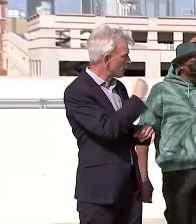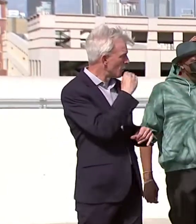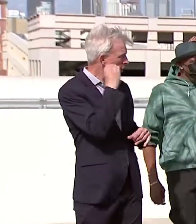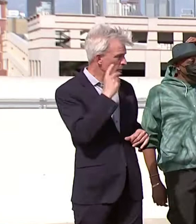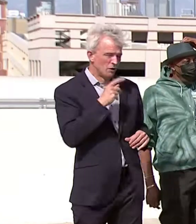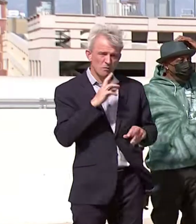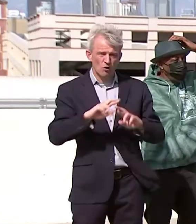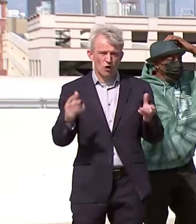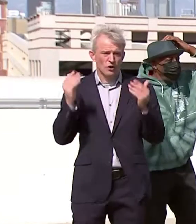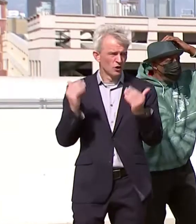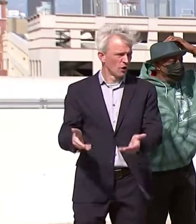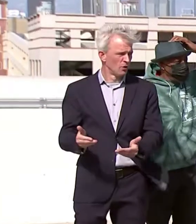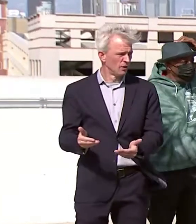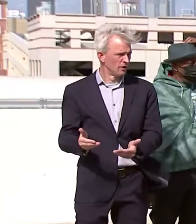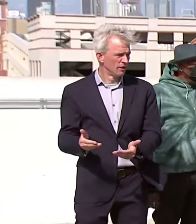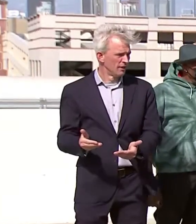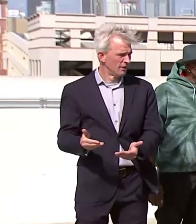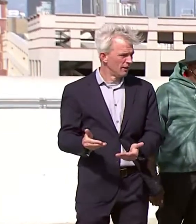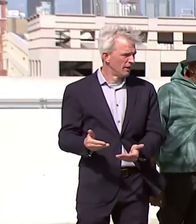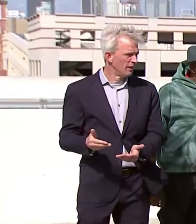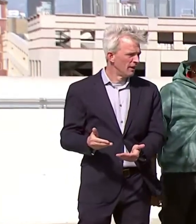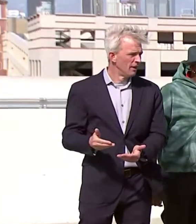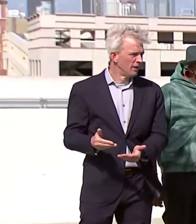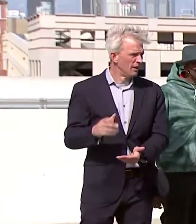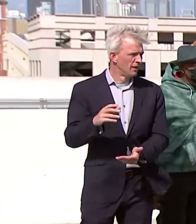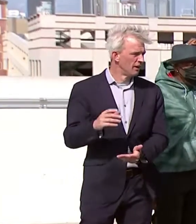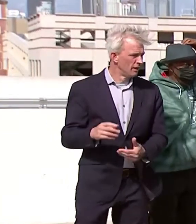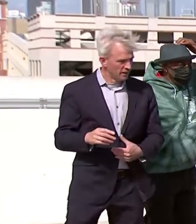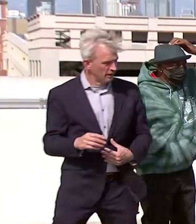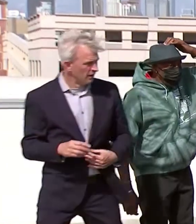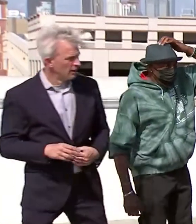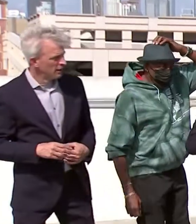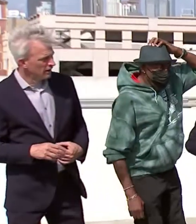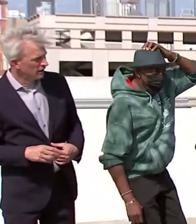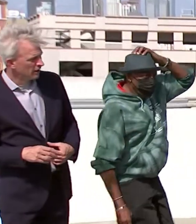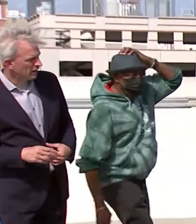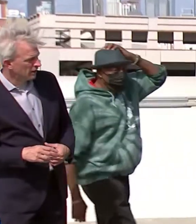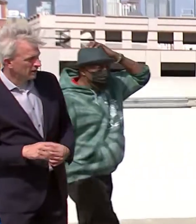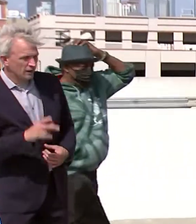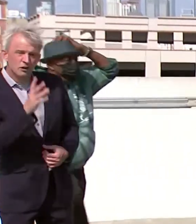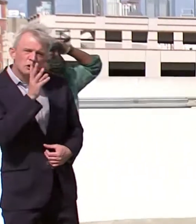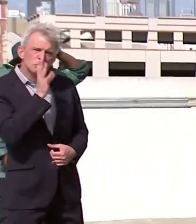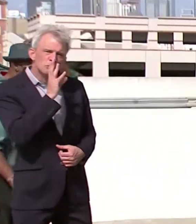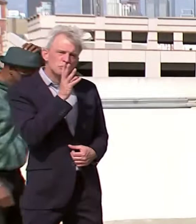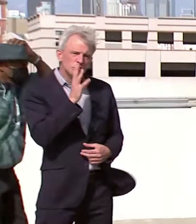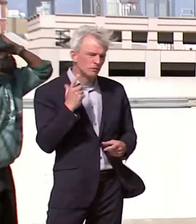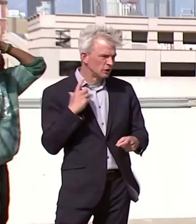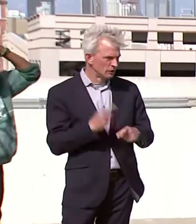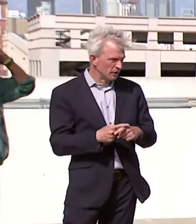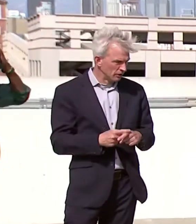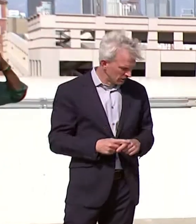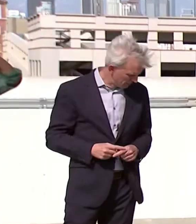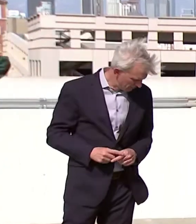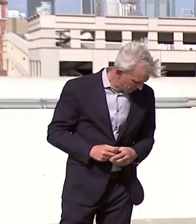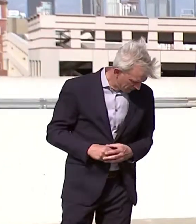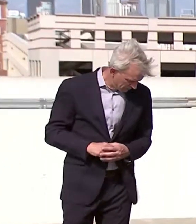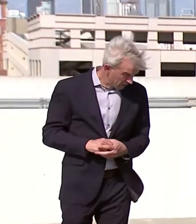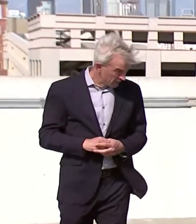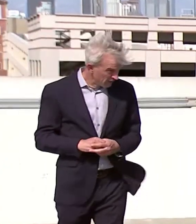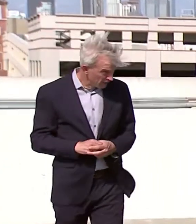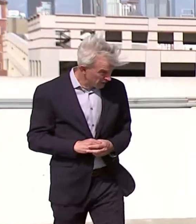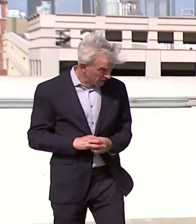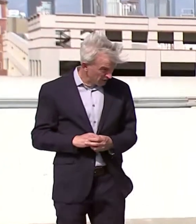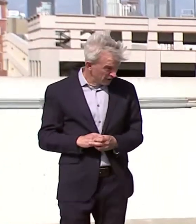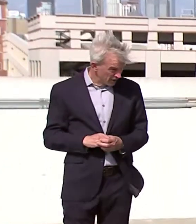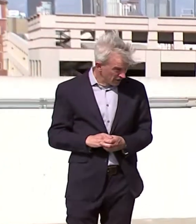comedian. You got it? I'm sorry. En español. Para todos los mexicanos y toda la raza, por